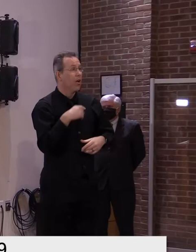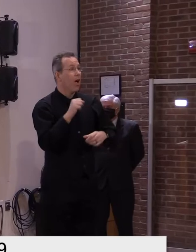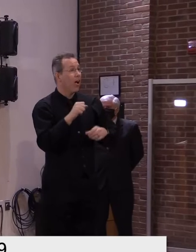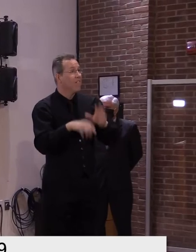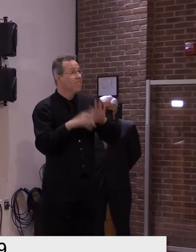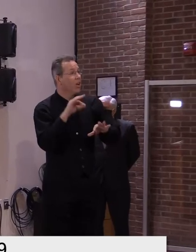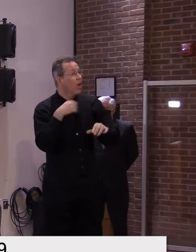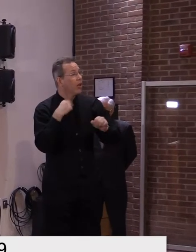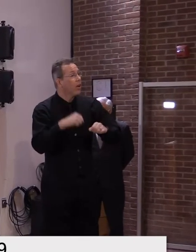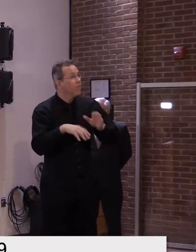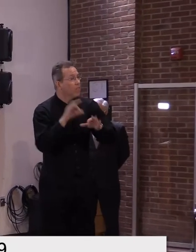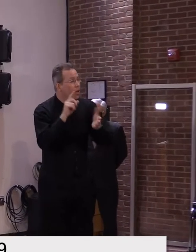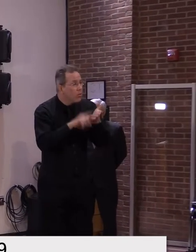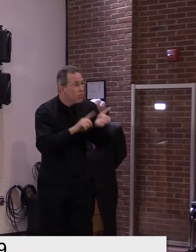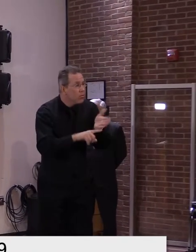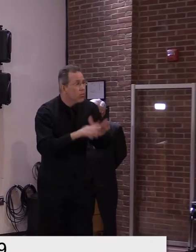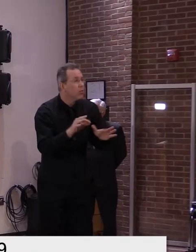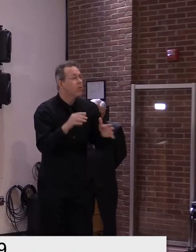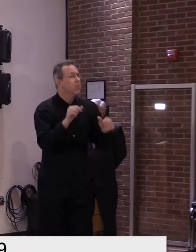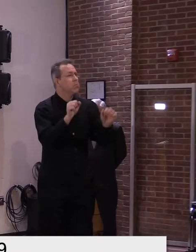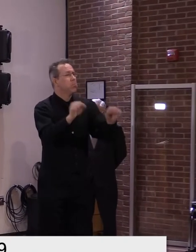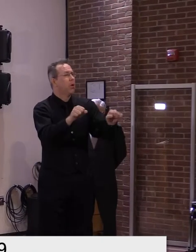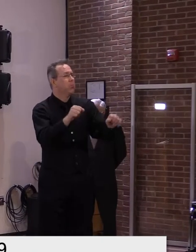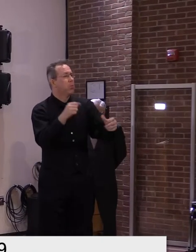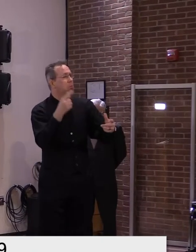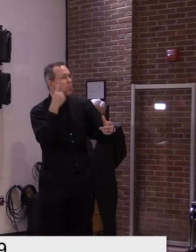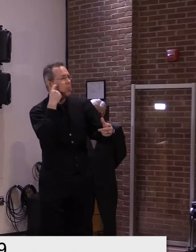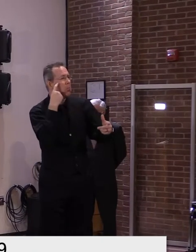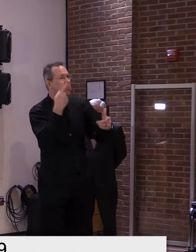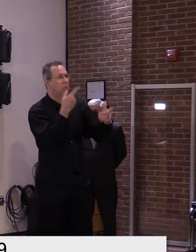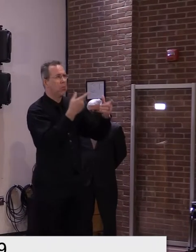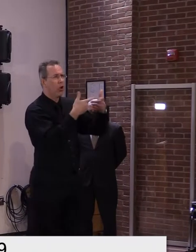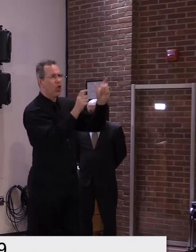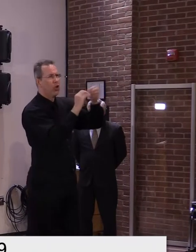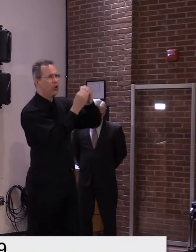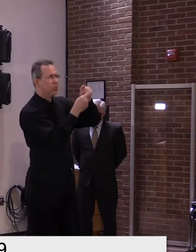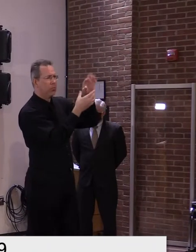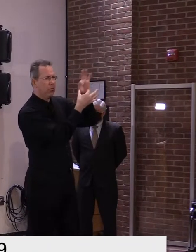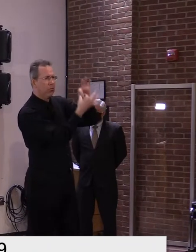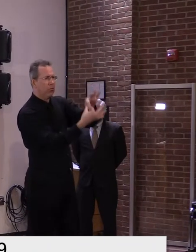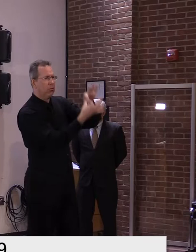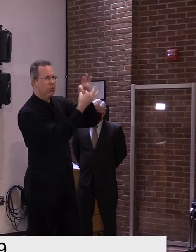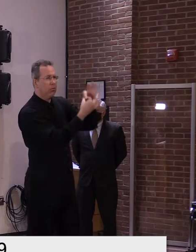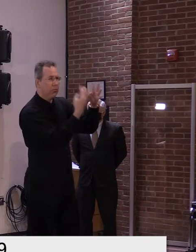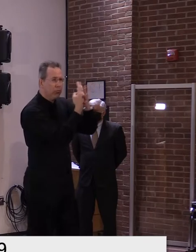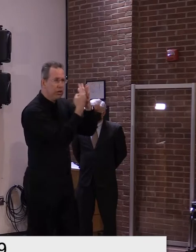proportion of that outbreak is related to the correctional facility. But I don't want to give the,